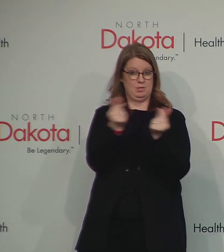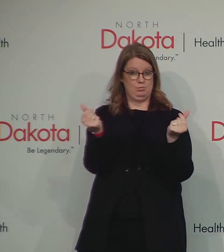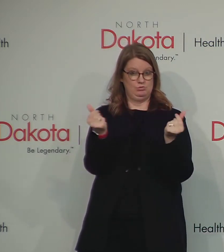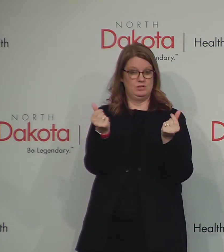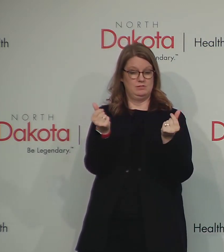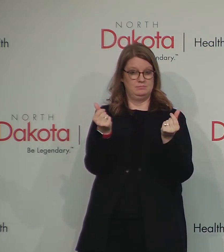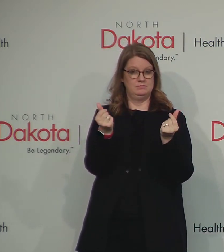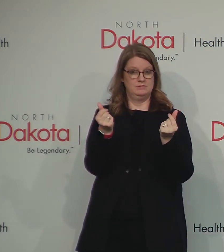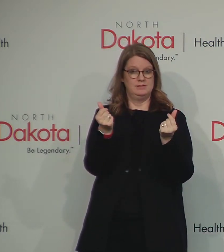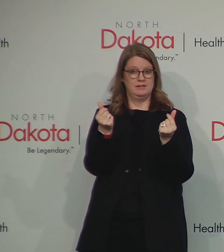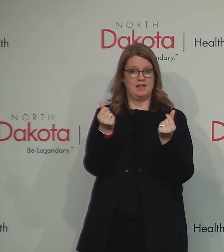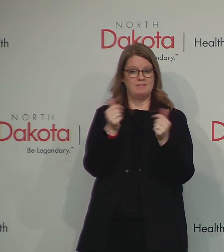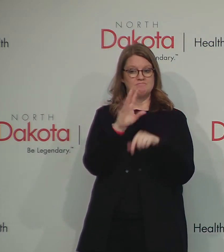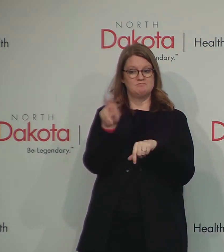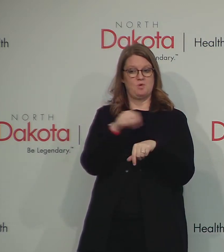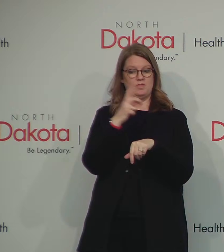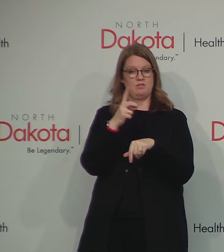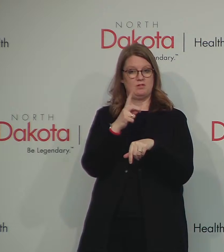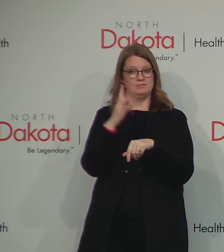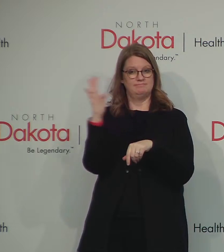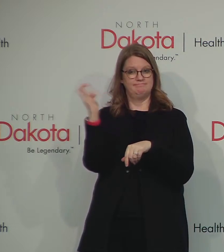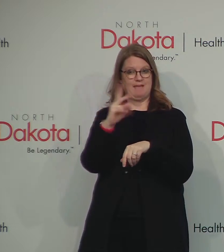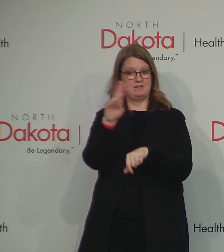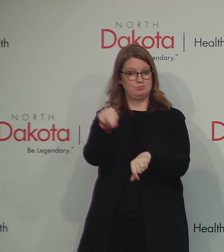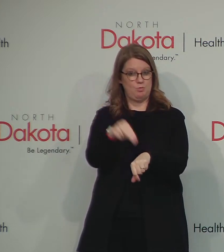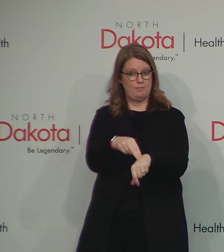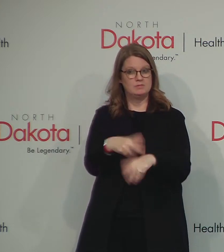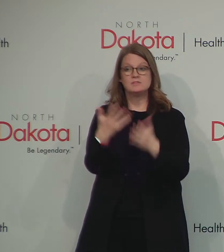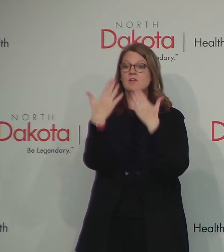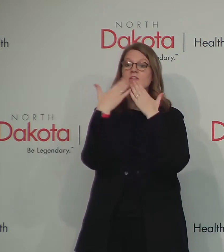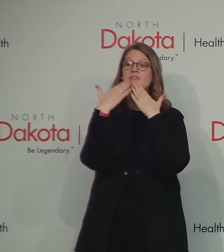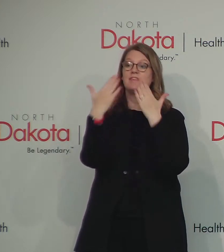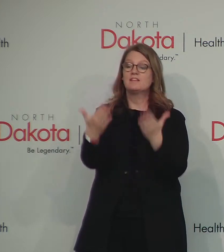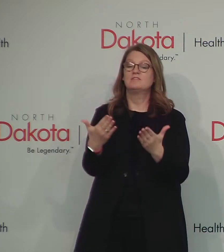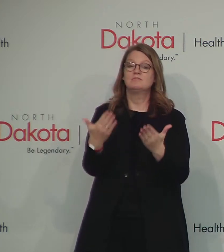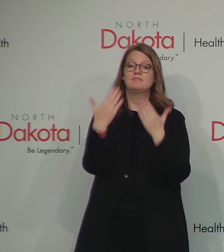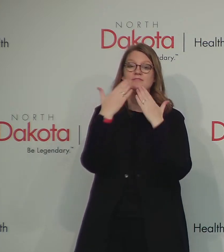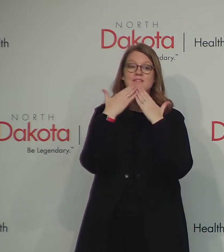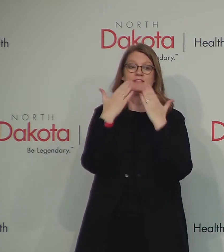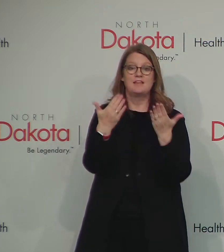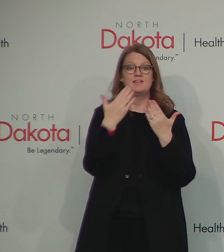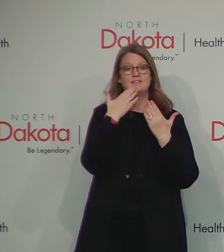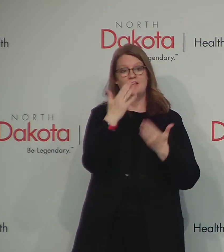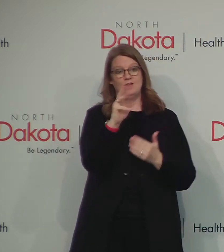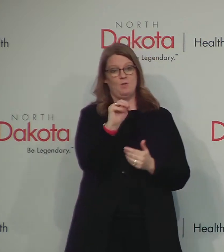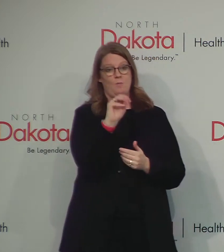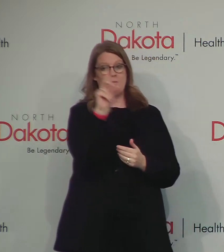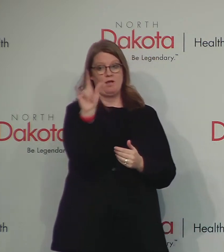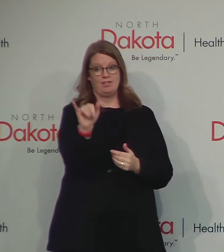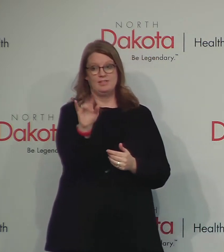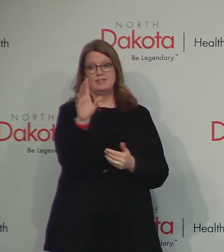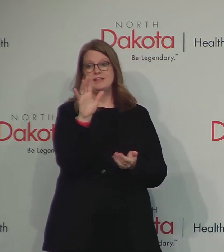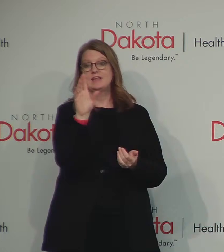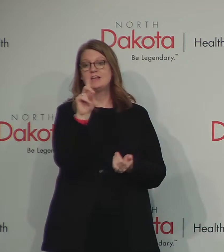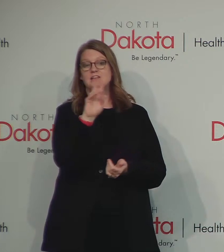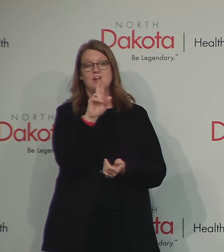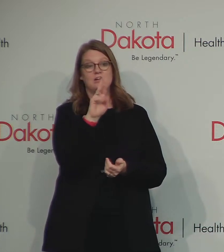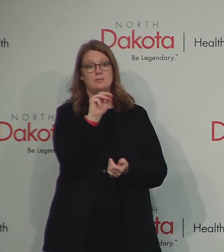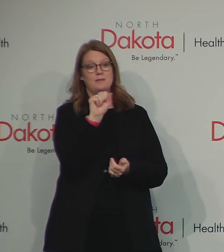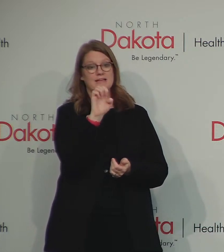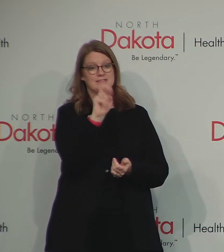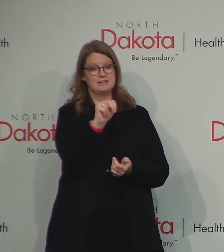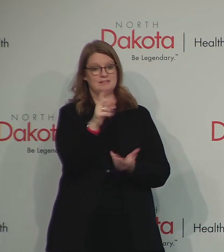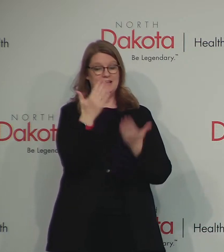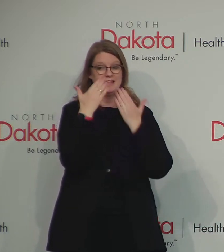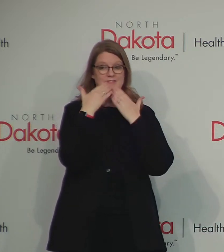helping move North Dakota forward. And so again, thank you all. And again, Molly, Dr. Mason, thank you for your great work and your team.